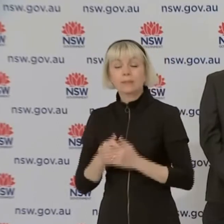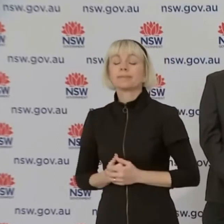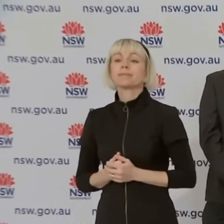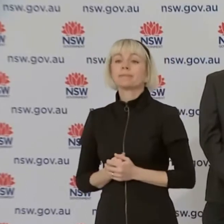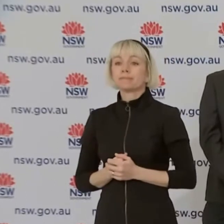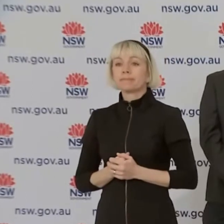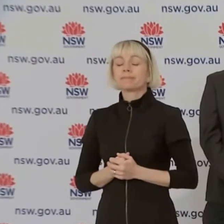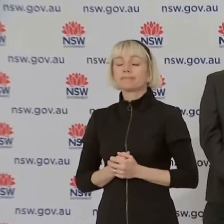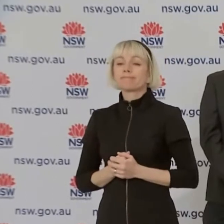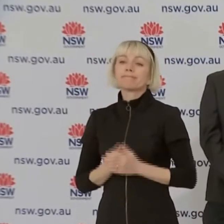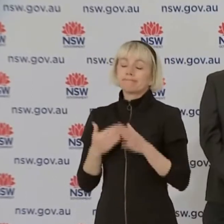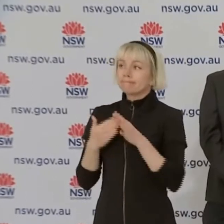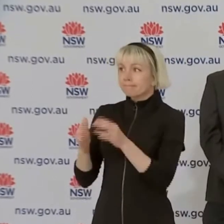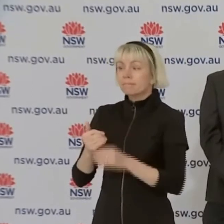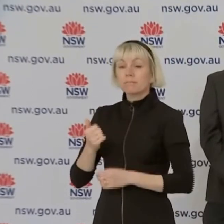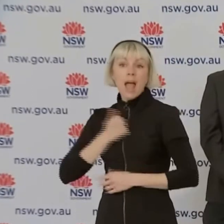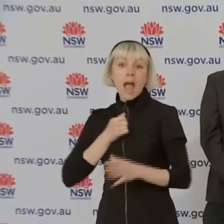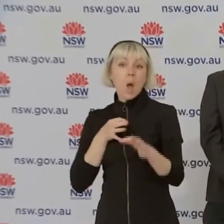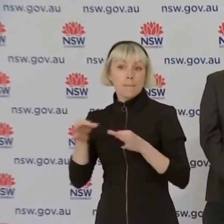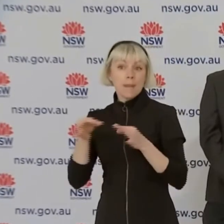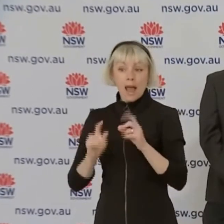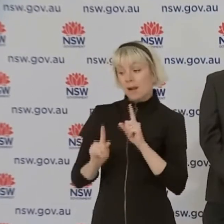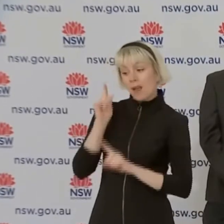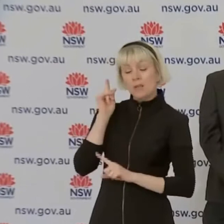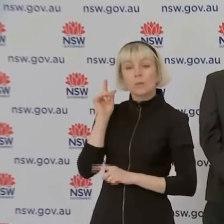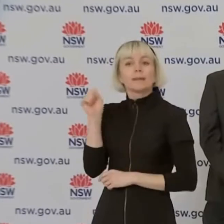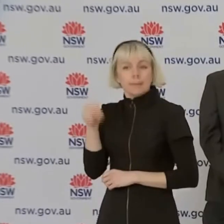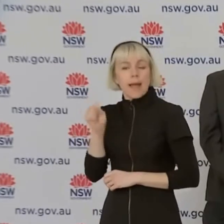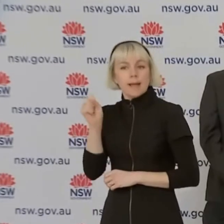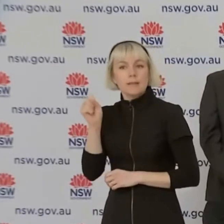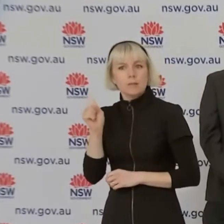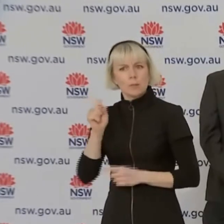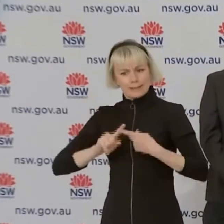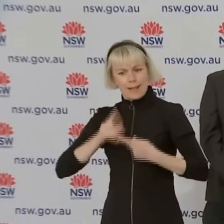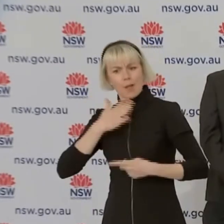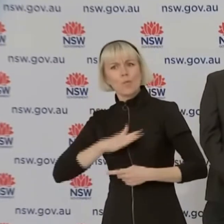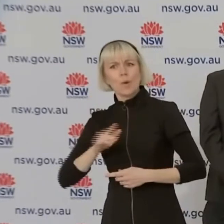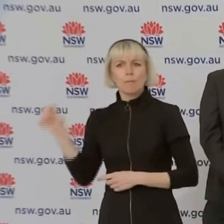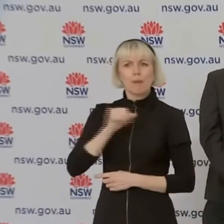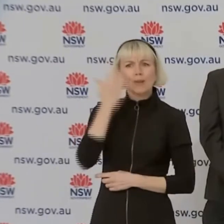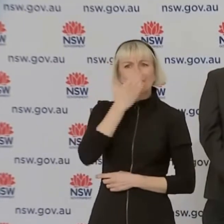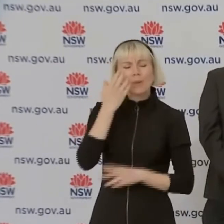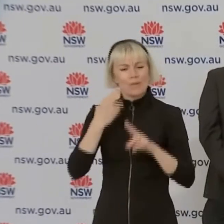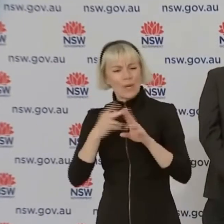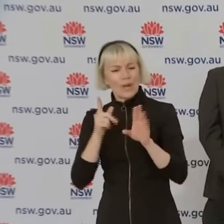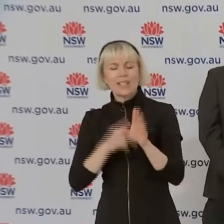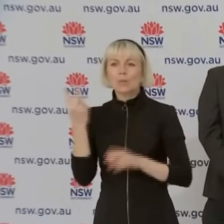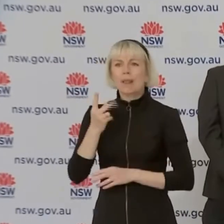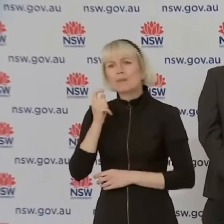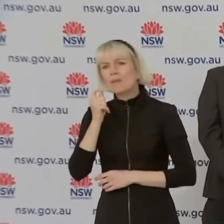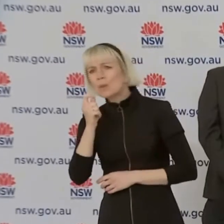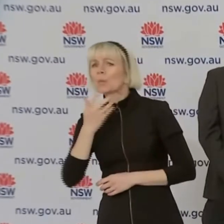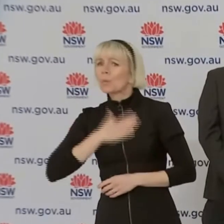our intention still is that where that's necessary, that will occur. But exactly how often that occurs and in what context is